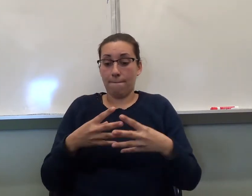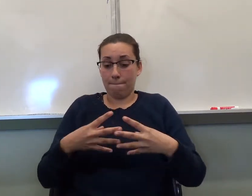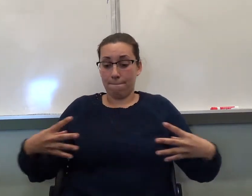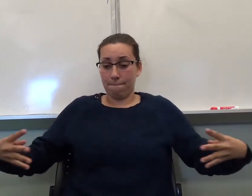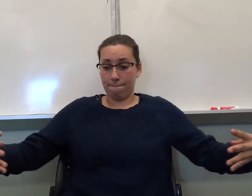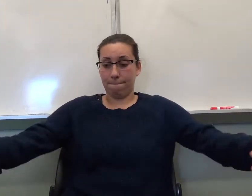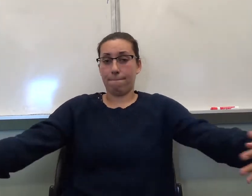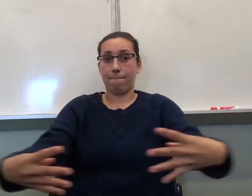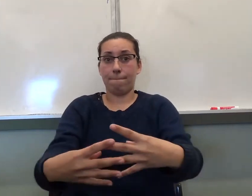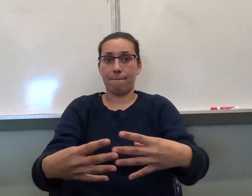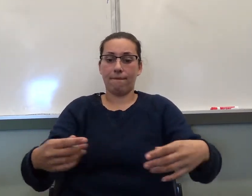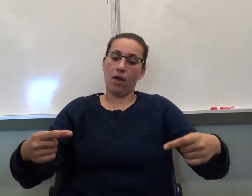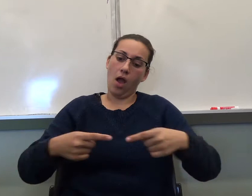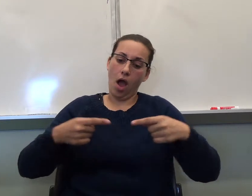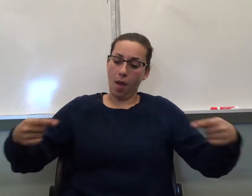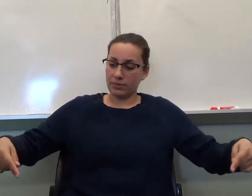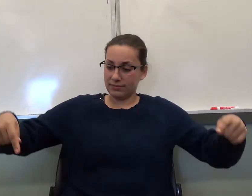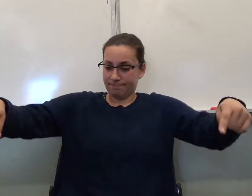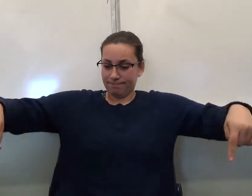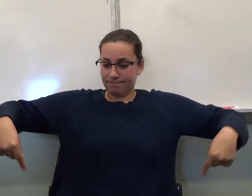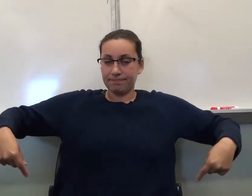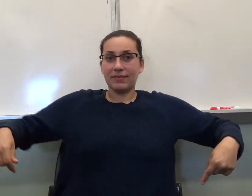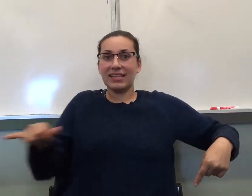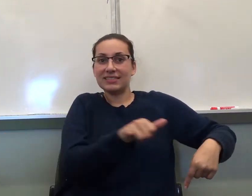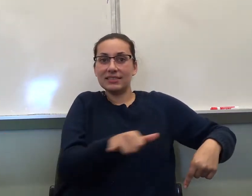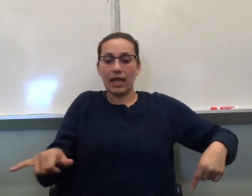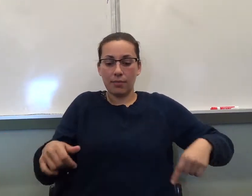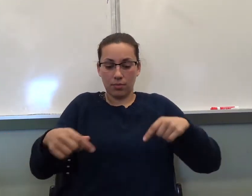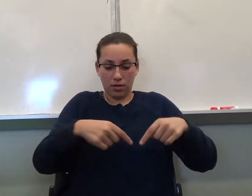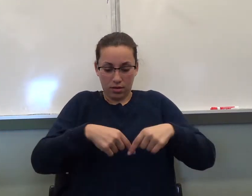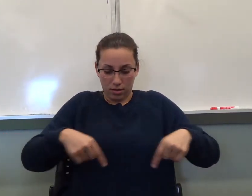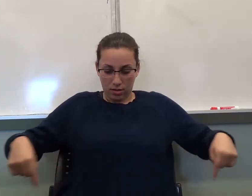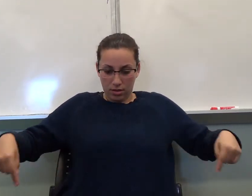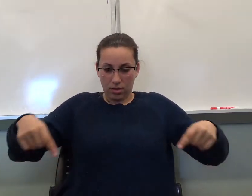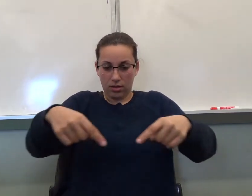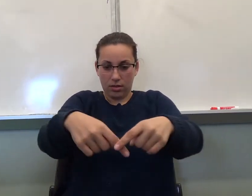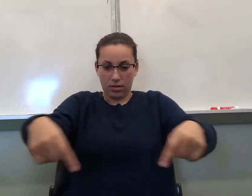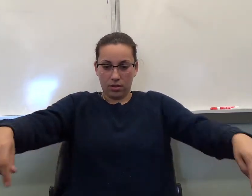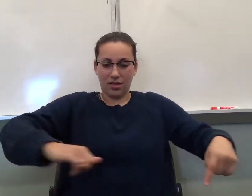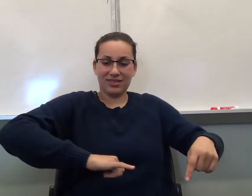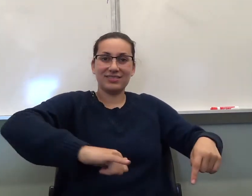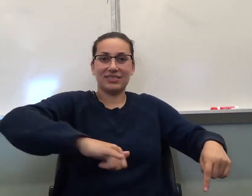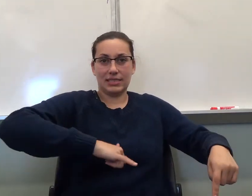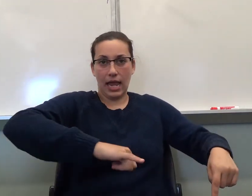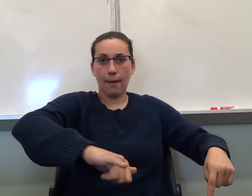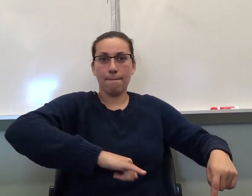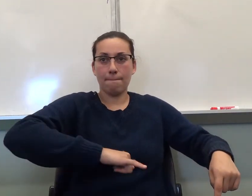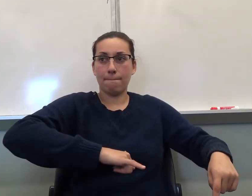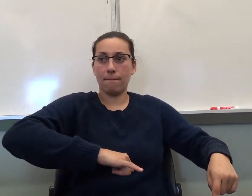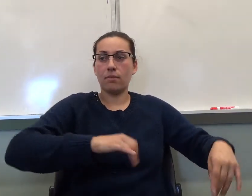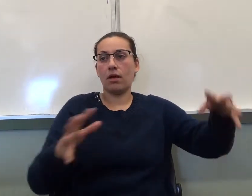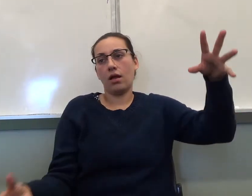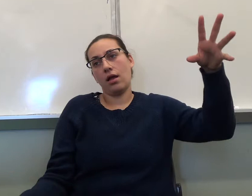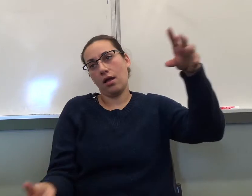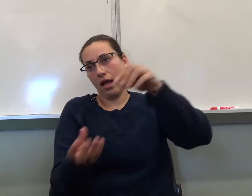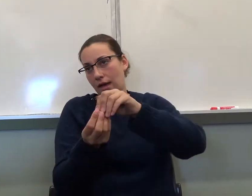sides are equal in length. This is 300 meters, and this is 800 meters. So you add them all up. So you have 800